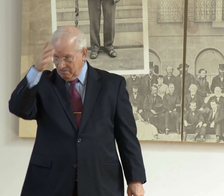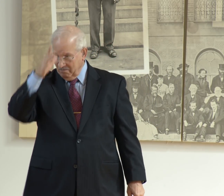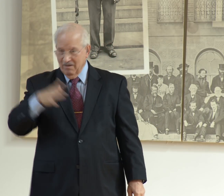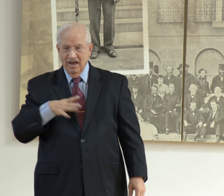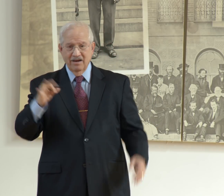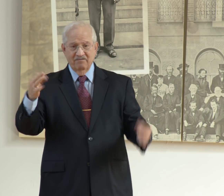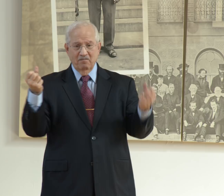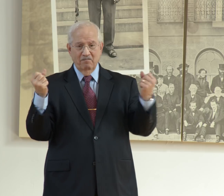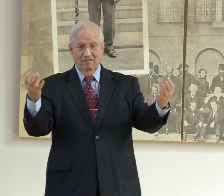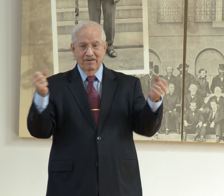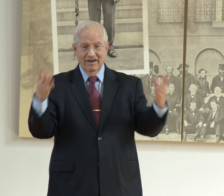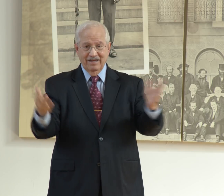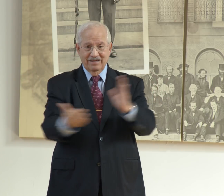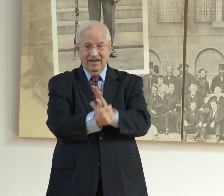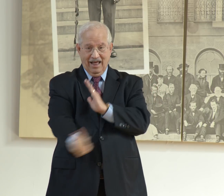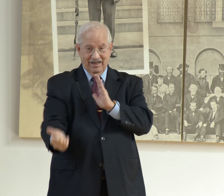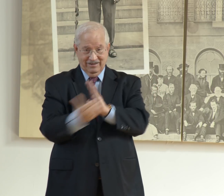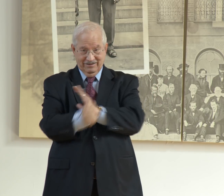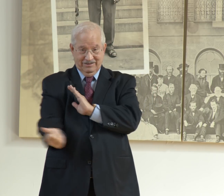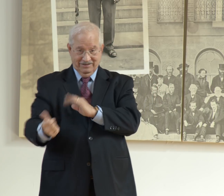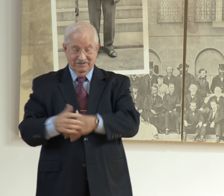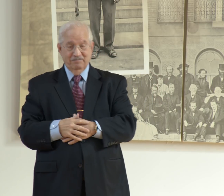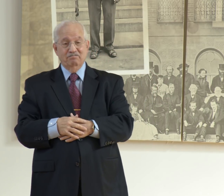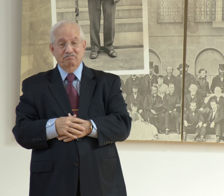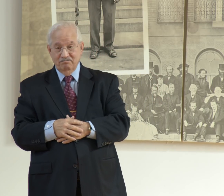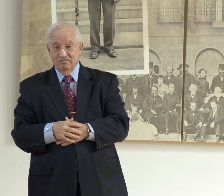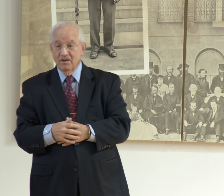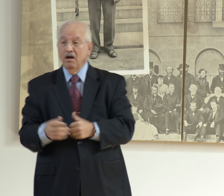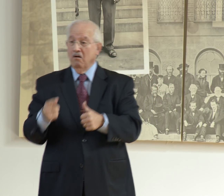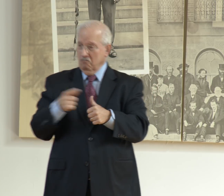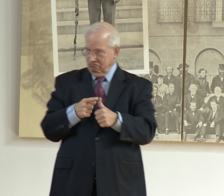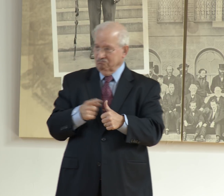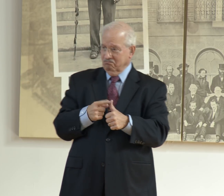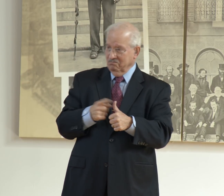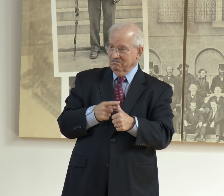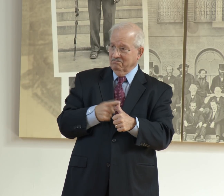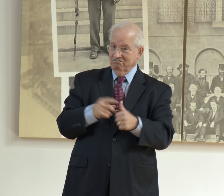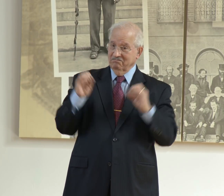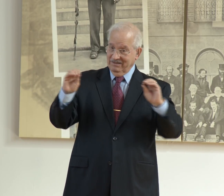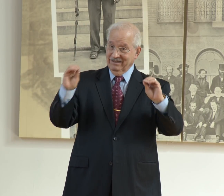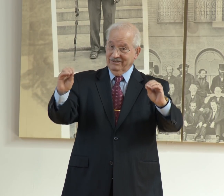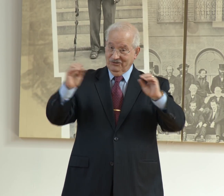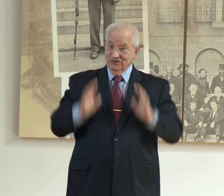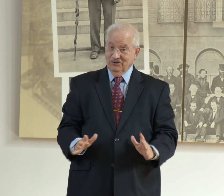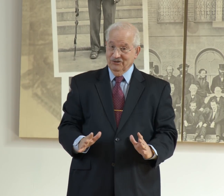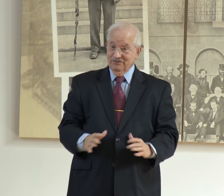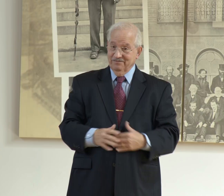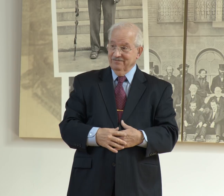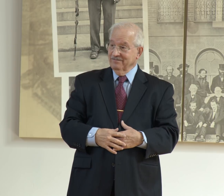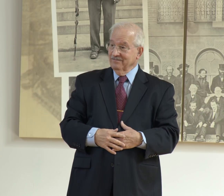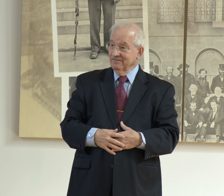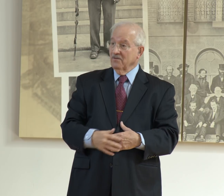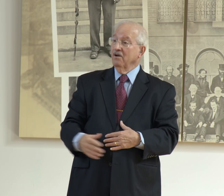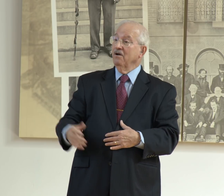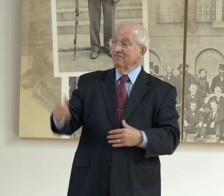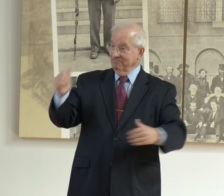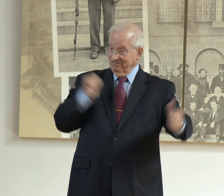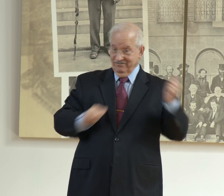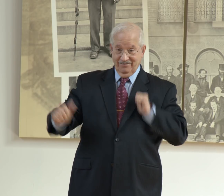Bernard Nathan Bragg was a man of many talents in his lifetime. He was a